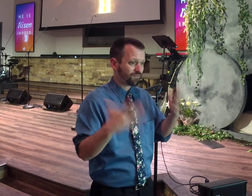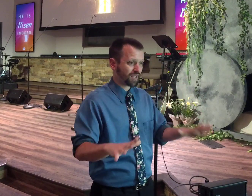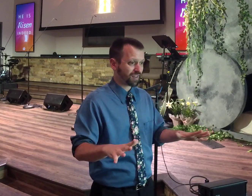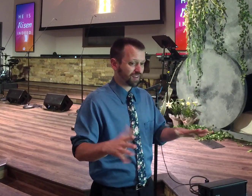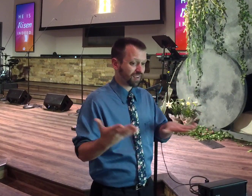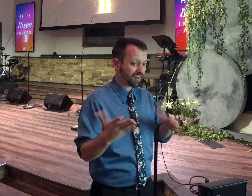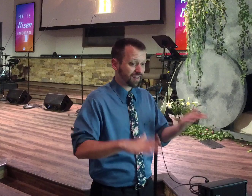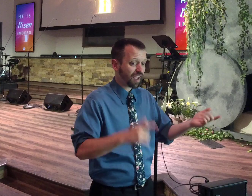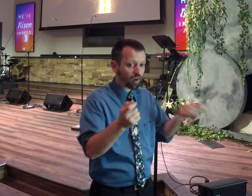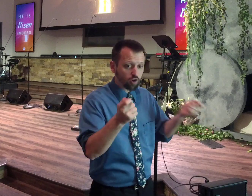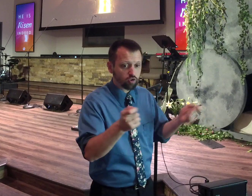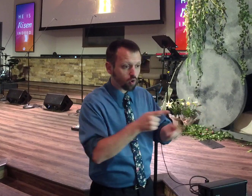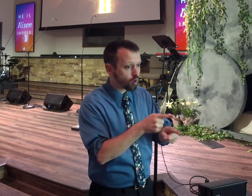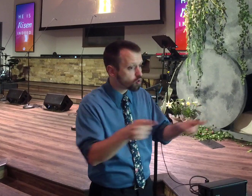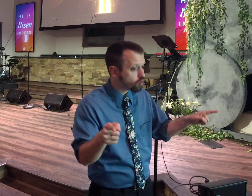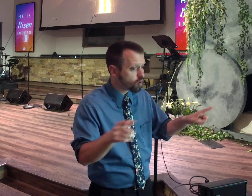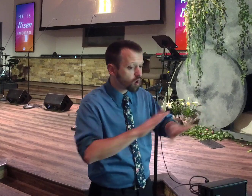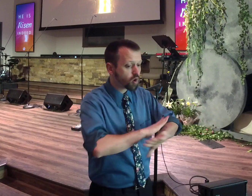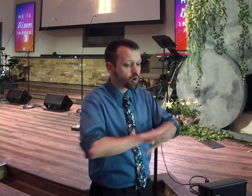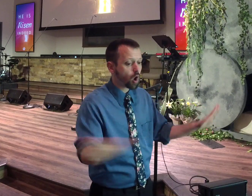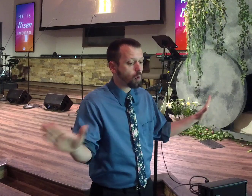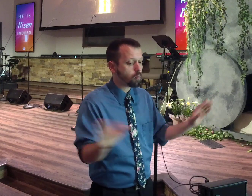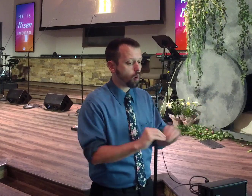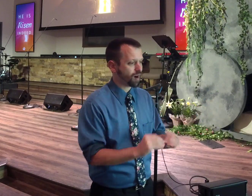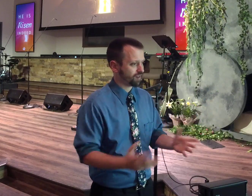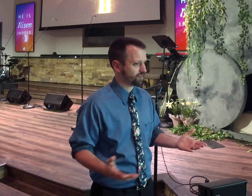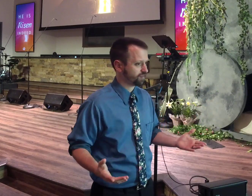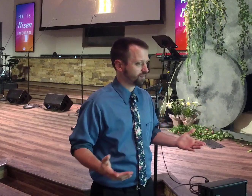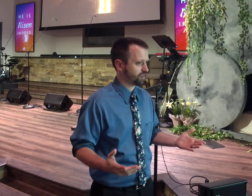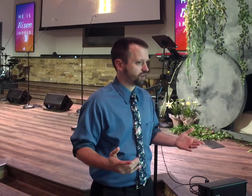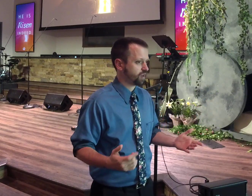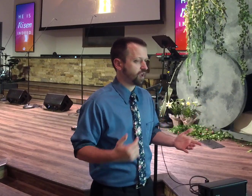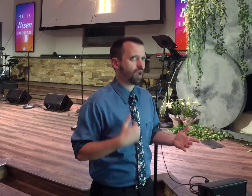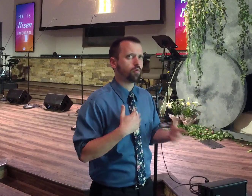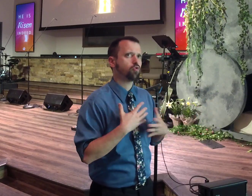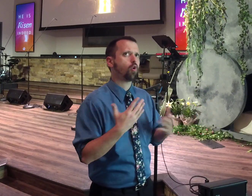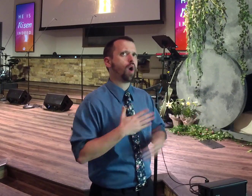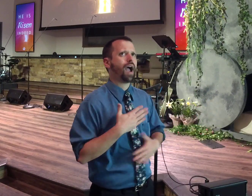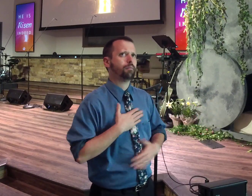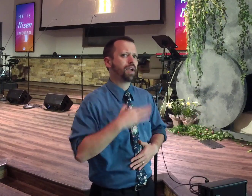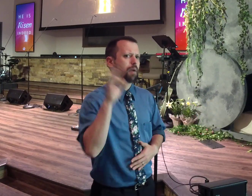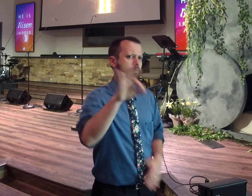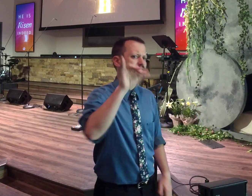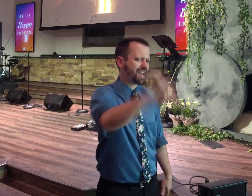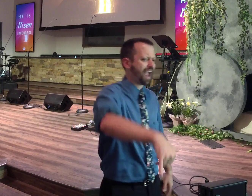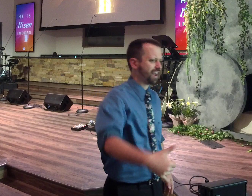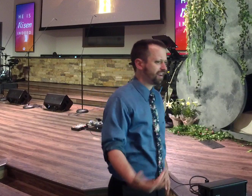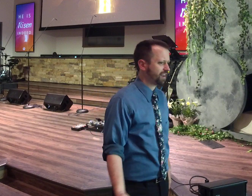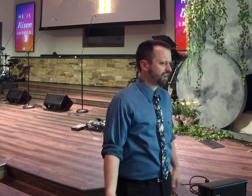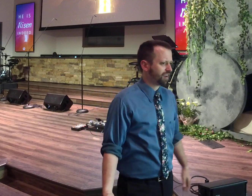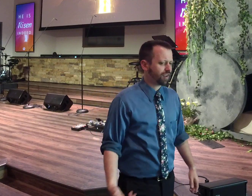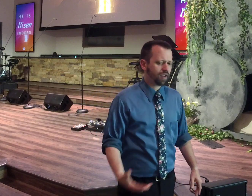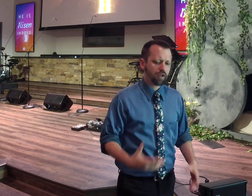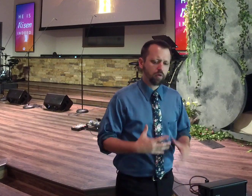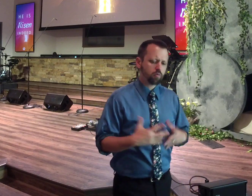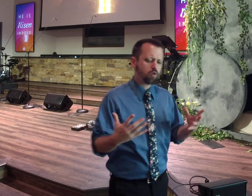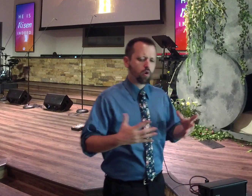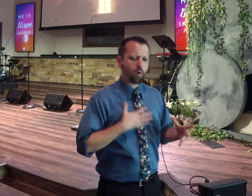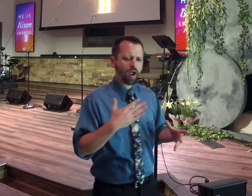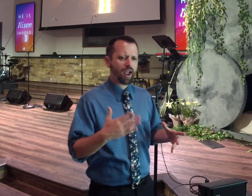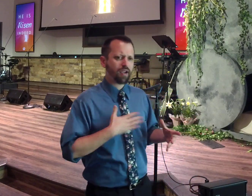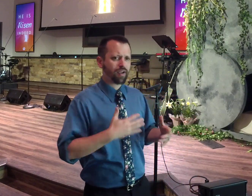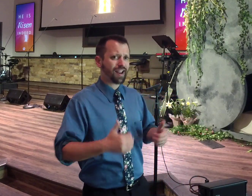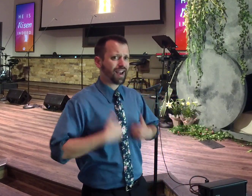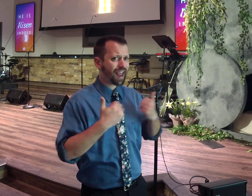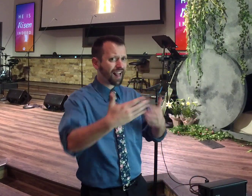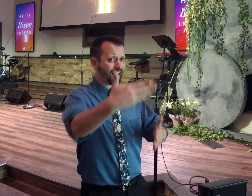has dominion over you. I'm so glad that I have that kind of gospel to preach. I am so glad that life just doesn't